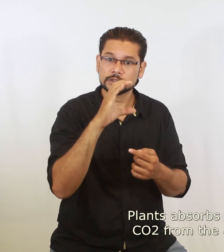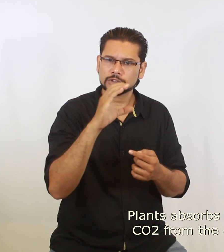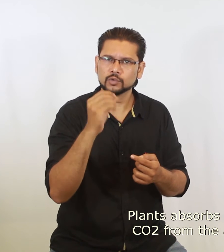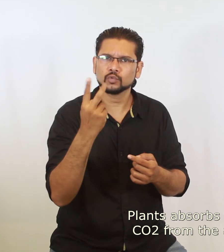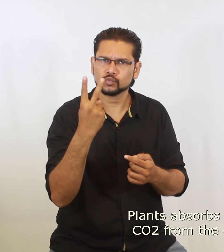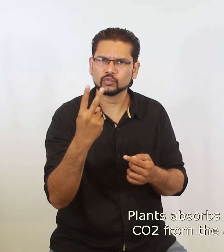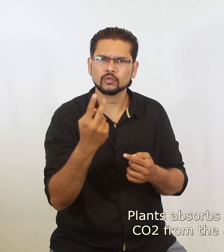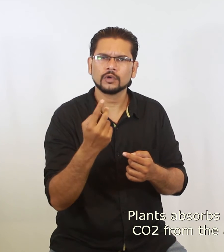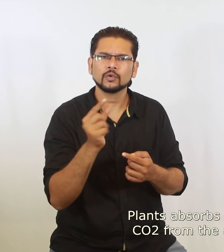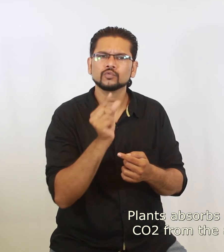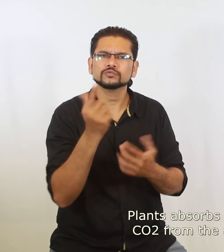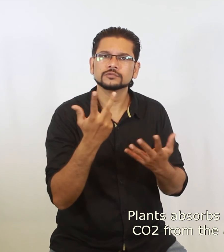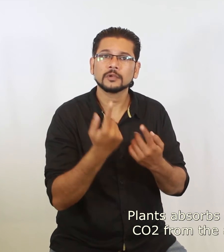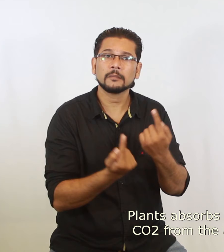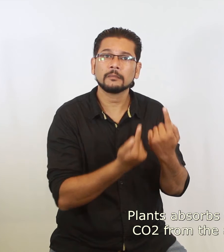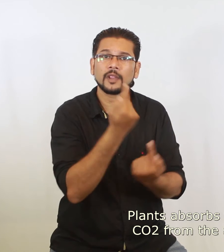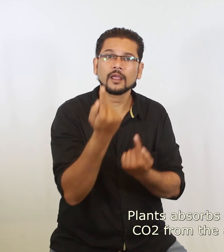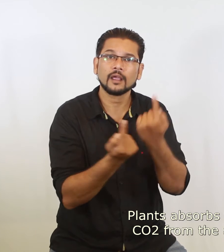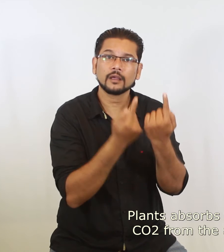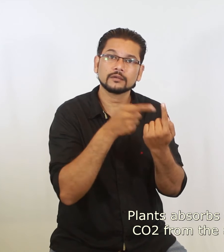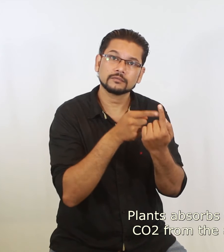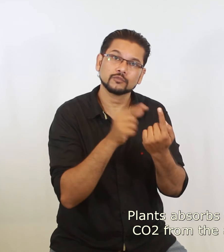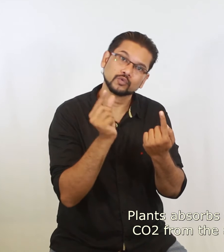Plants absorb the CO2 from the air